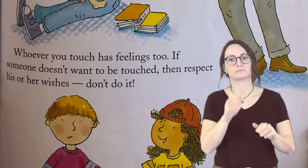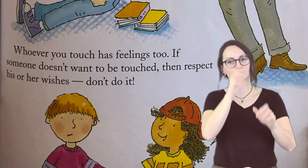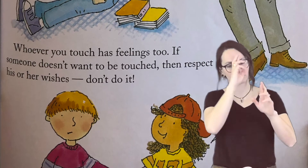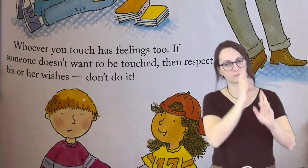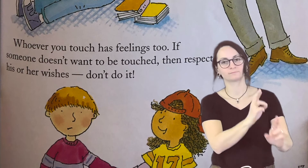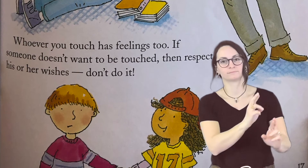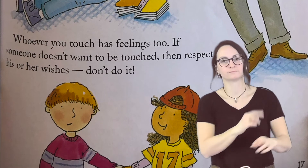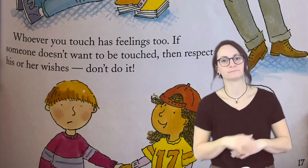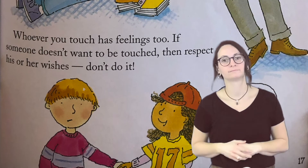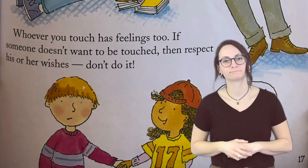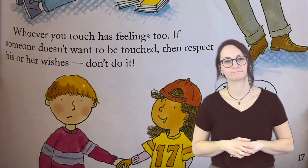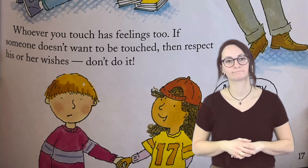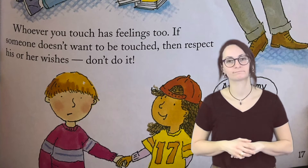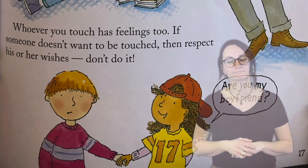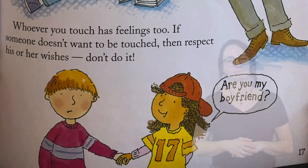it.